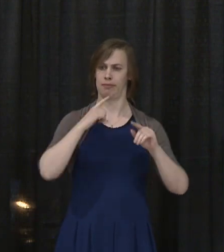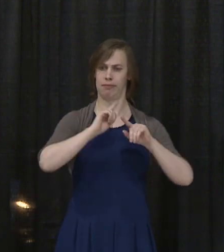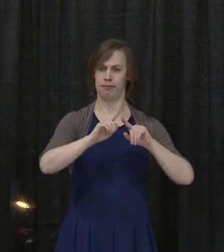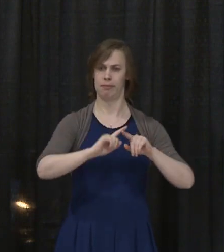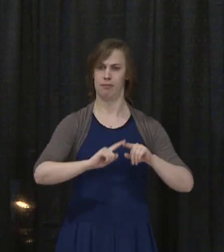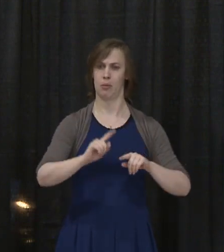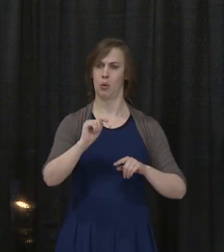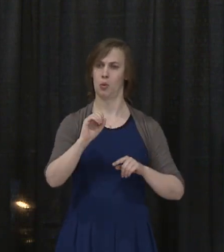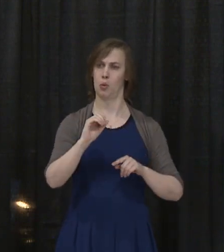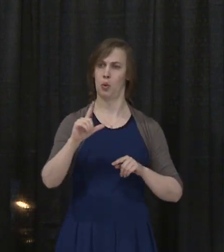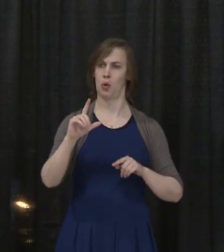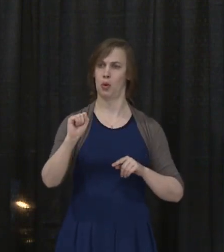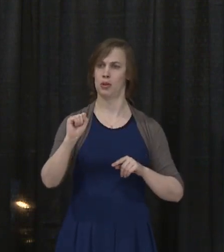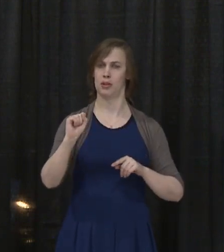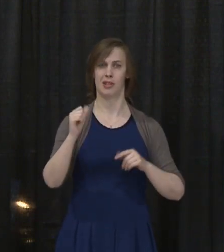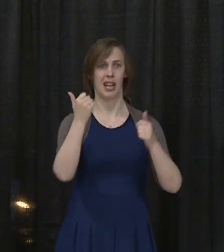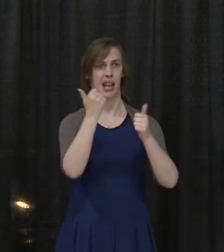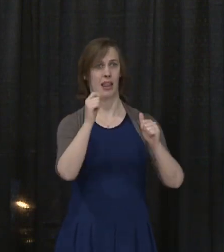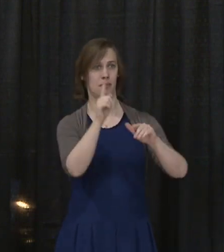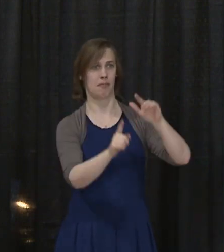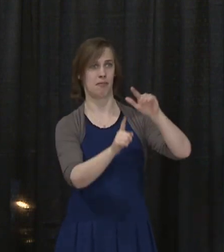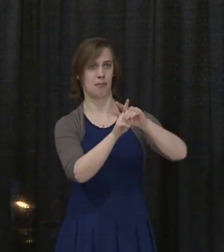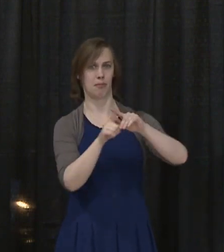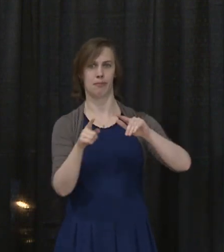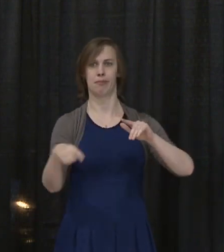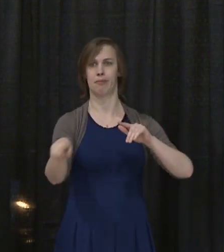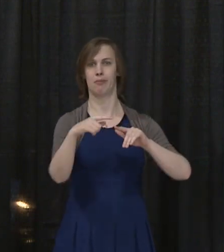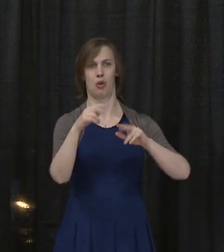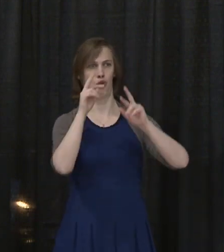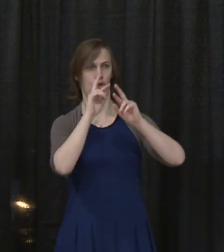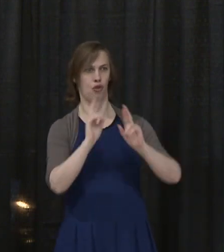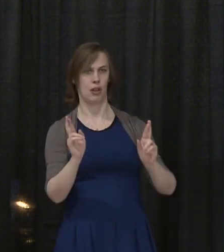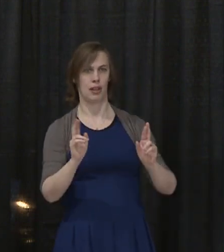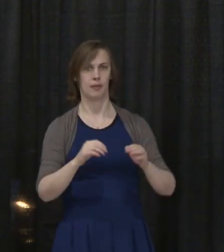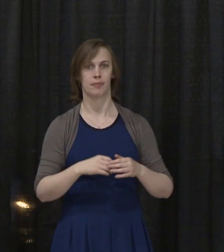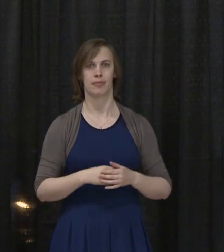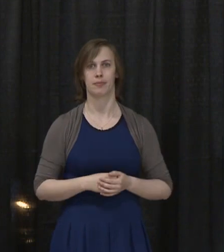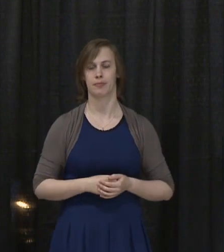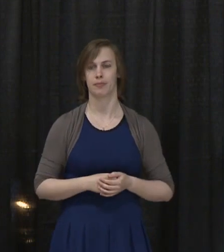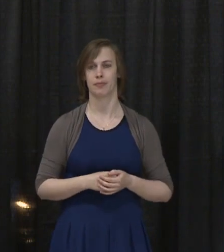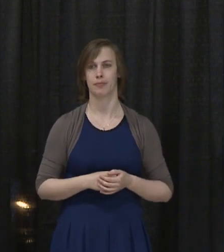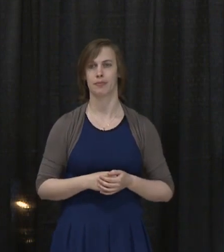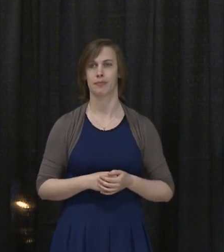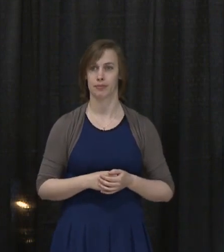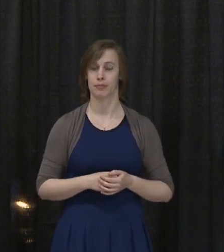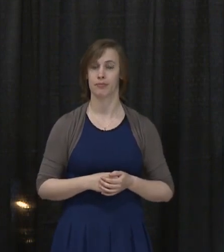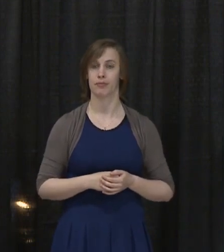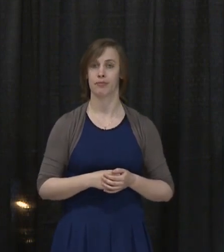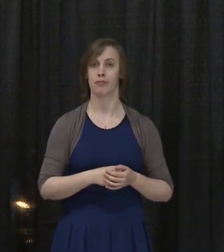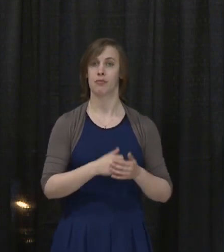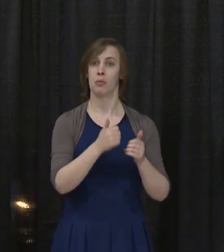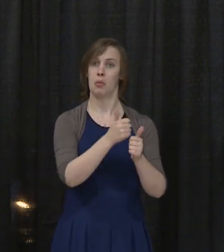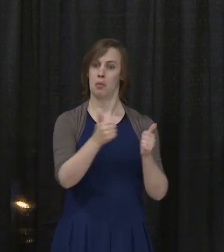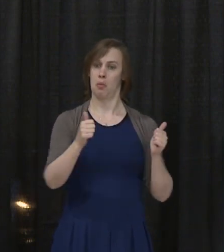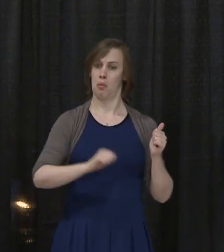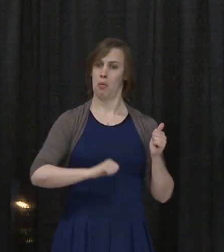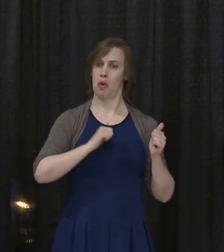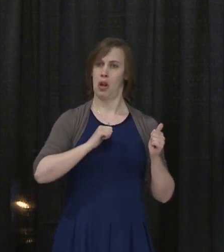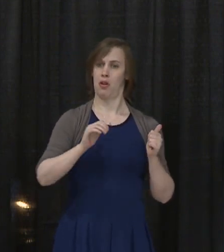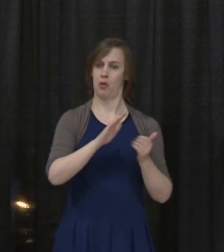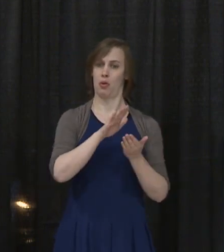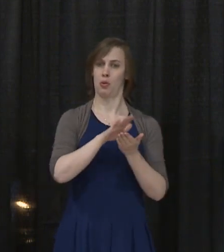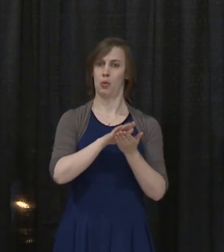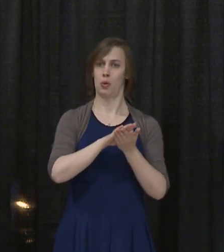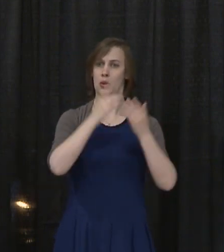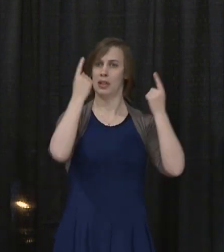you. While graduates should take great personal pride in their academic success, I think each of them will acknowledge that they